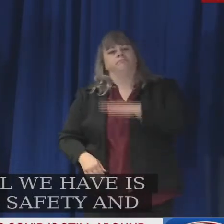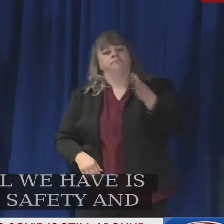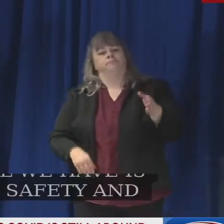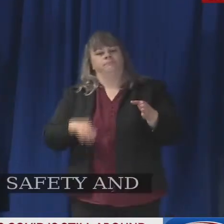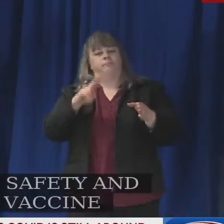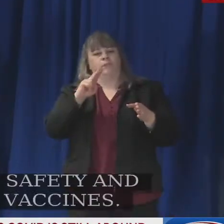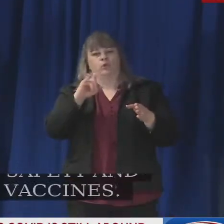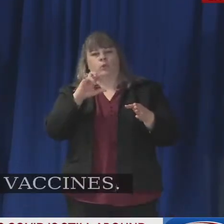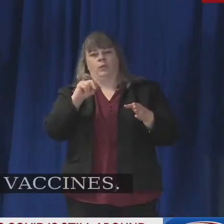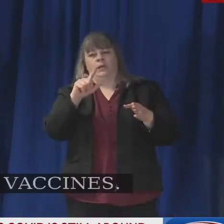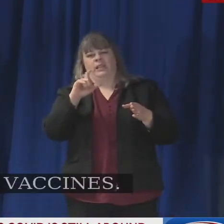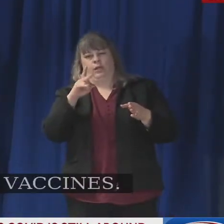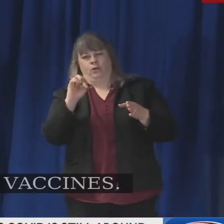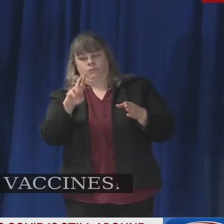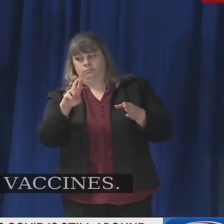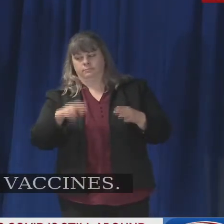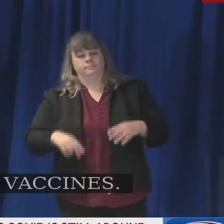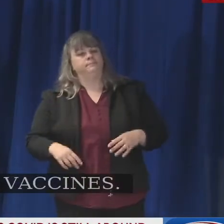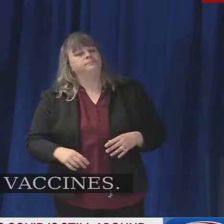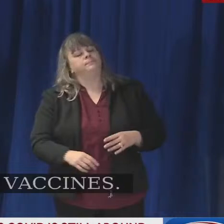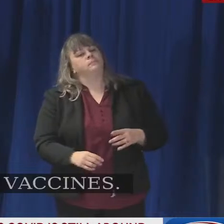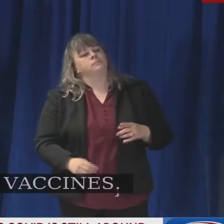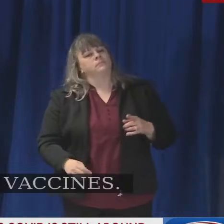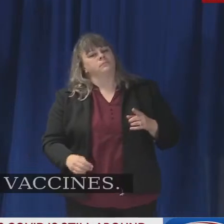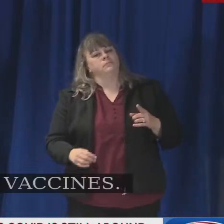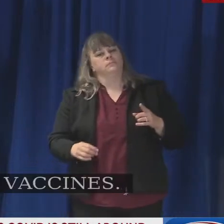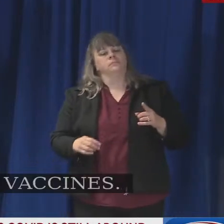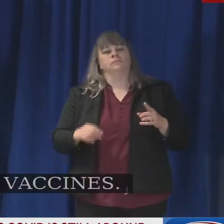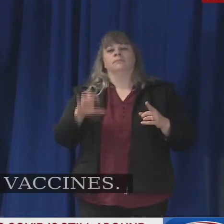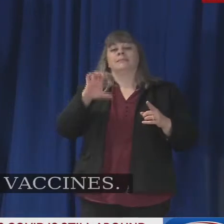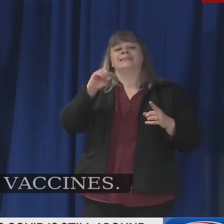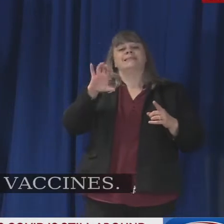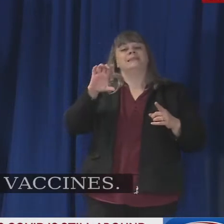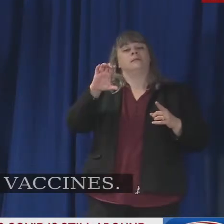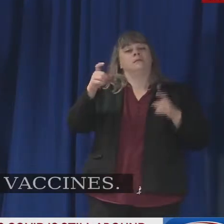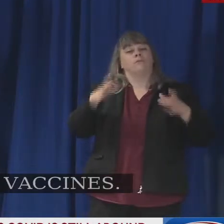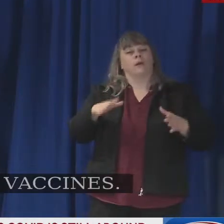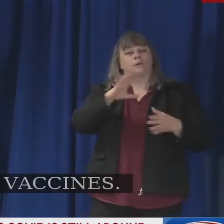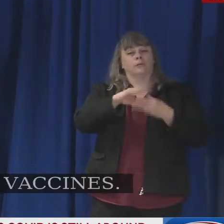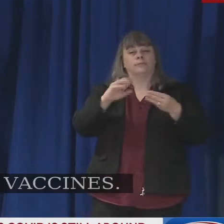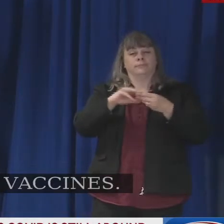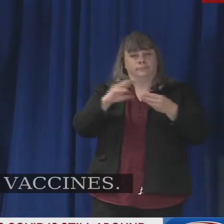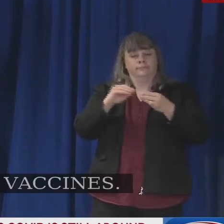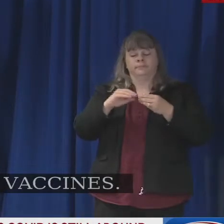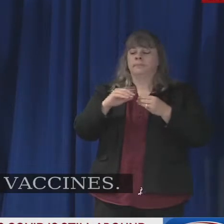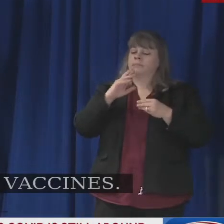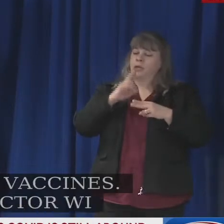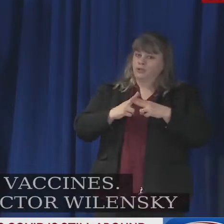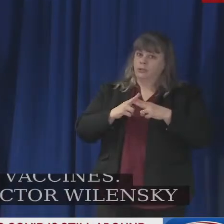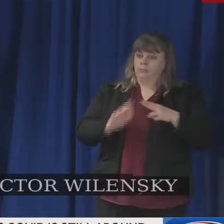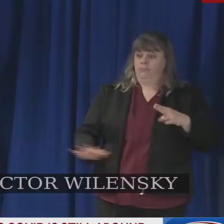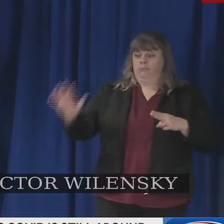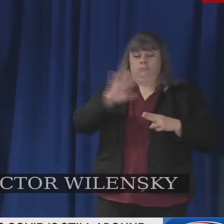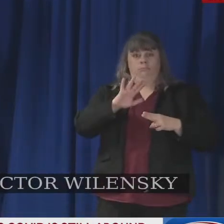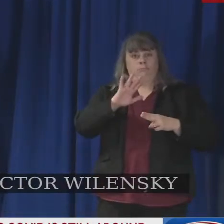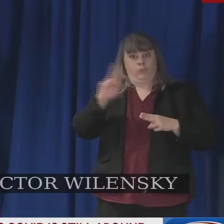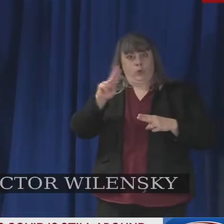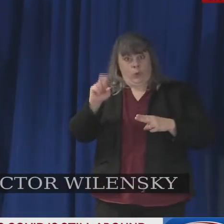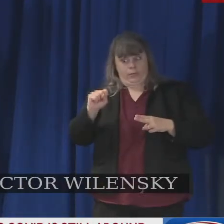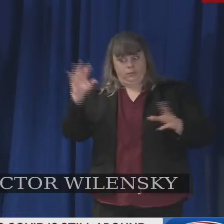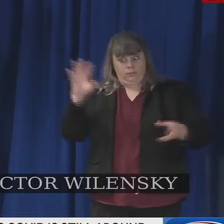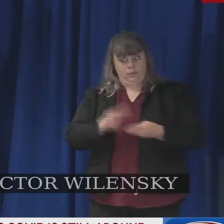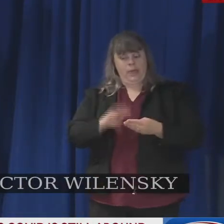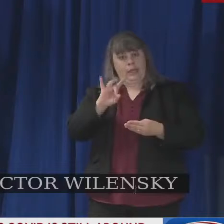Excuse me. CDC Director Walensky earlier this week said 83% of the new cases nationally out of the